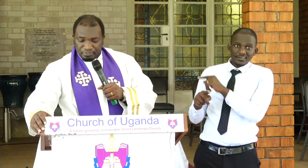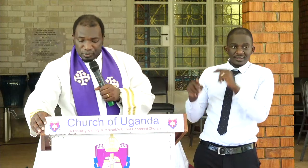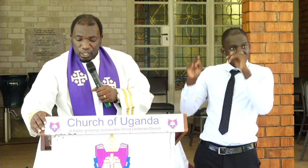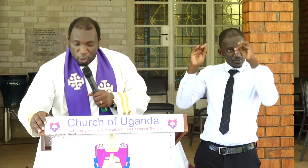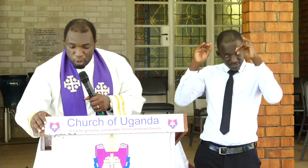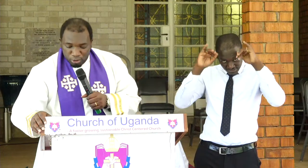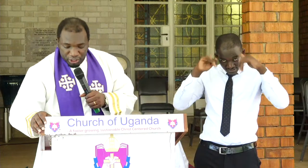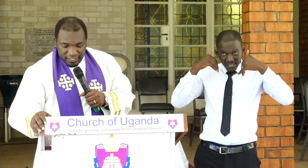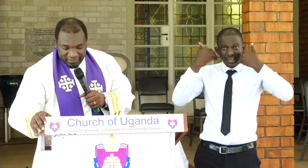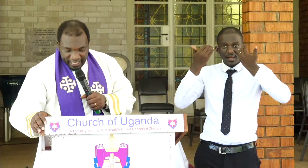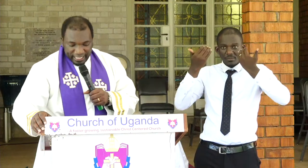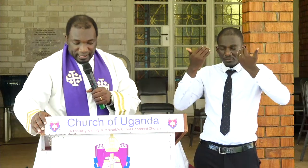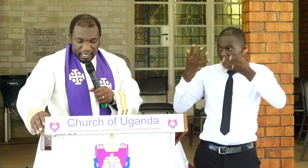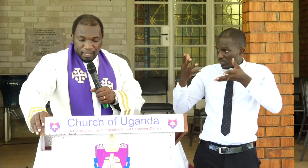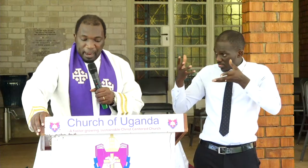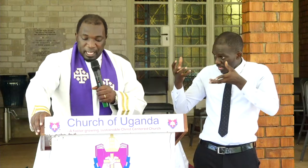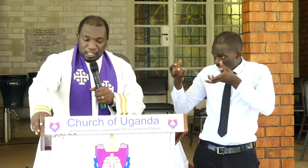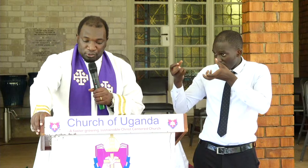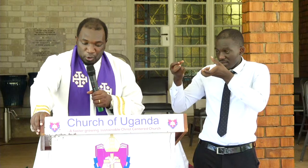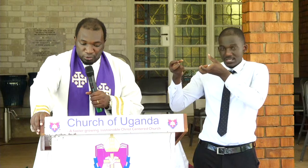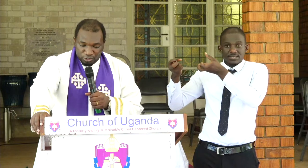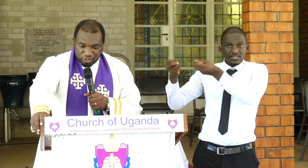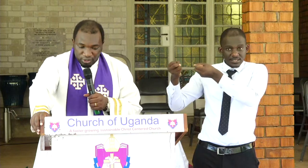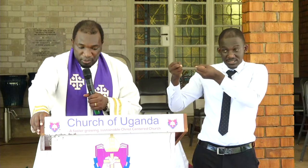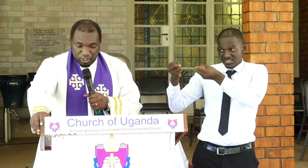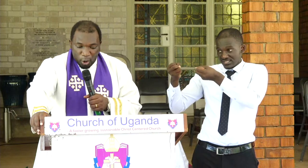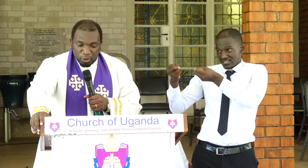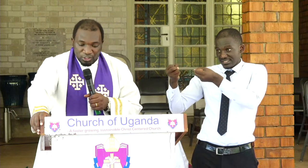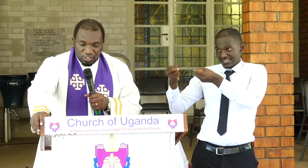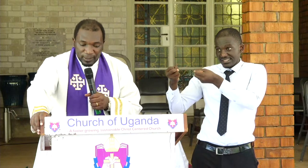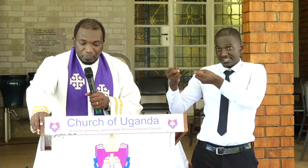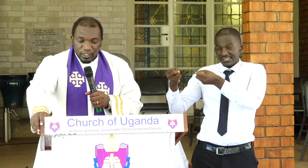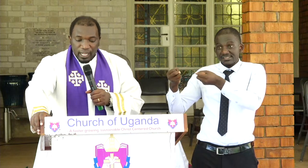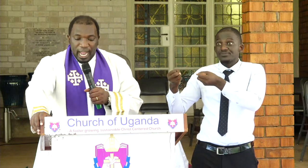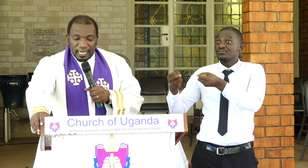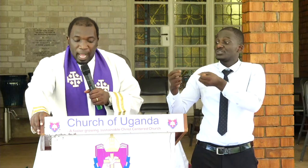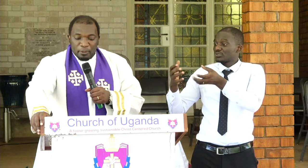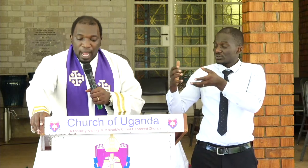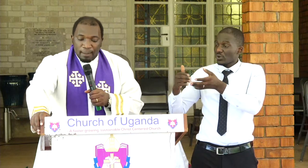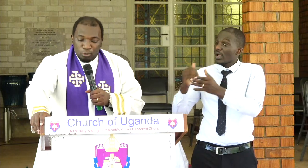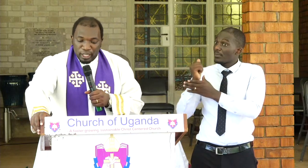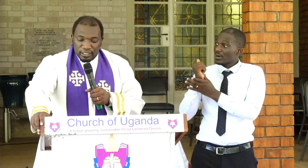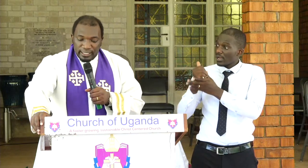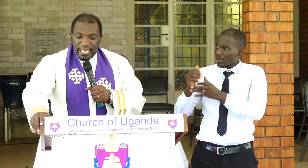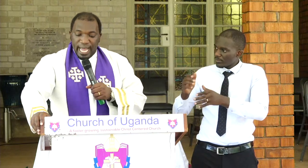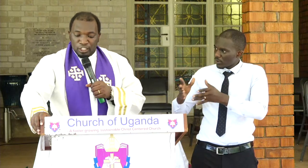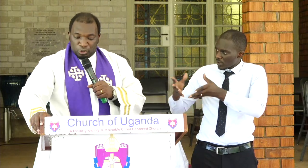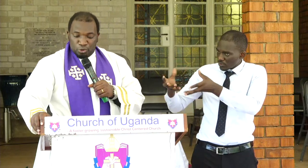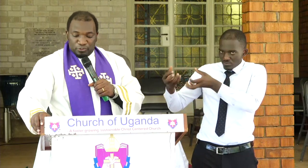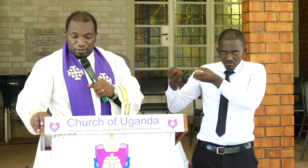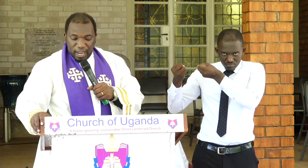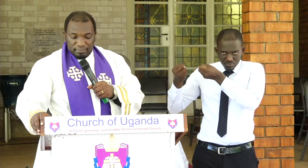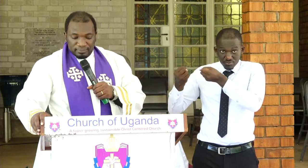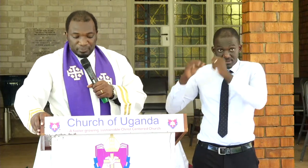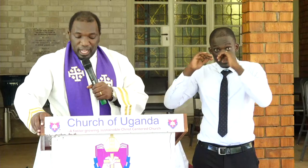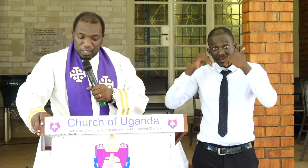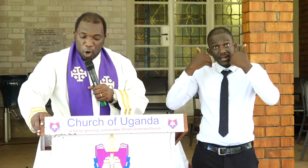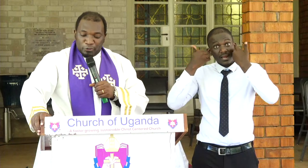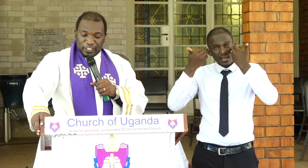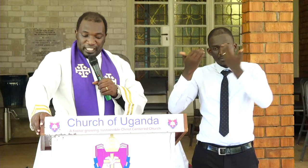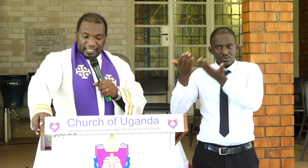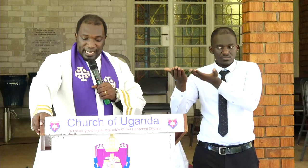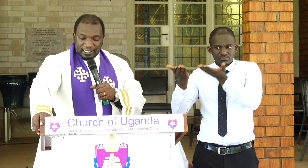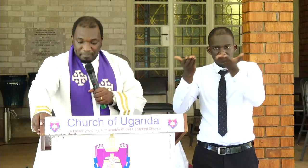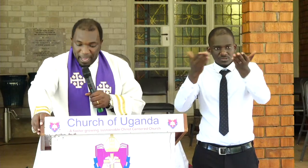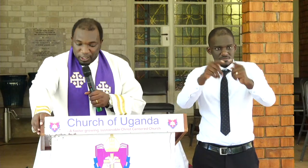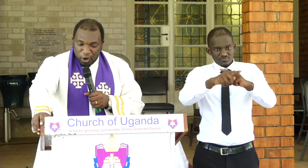ram caught in a thicket by his horns. And Abraham went and took the ram and